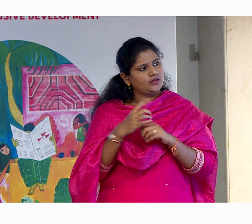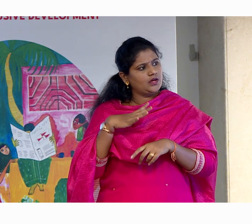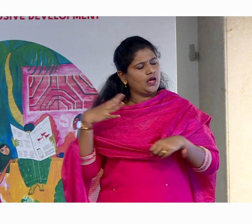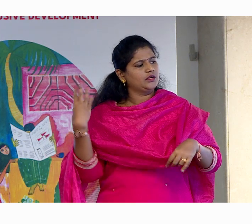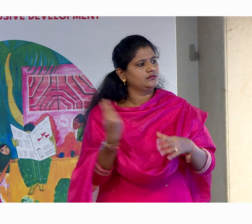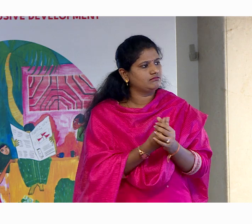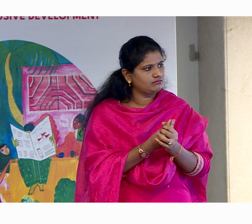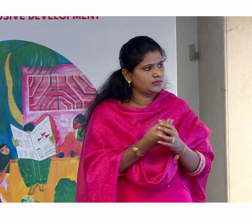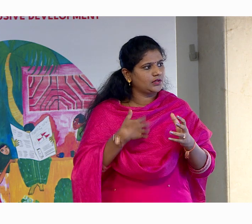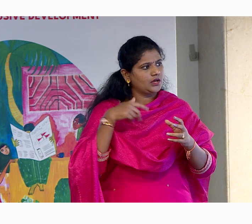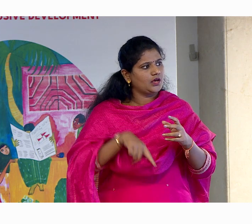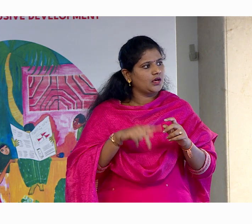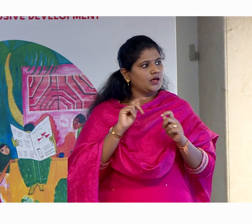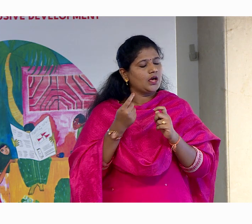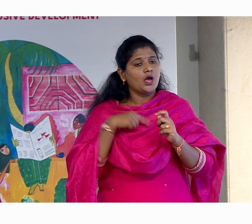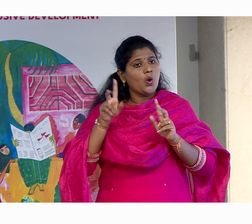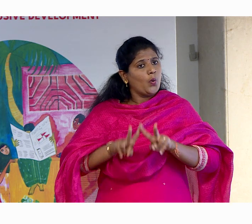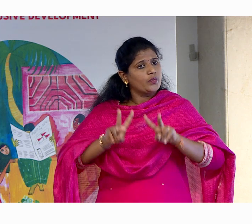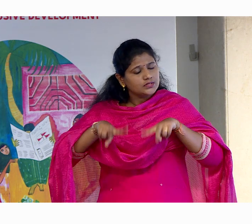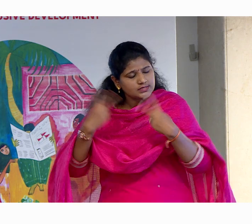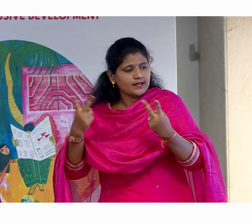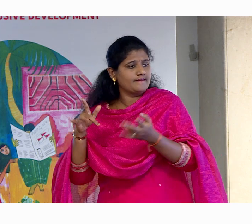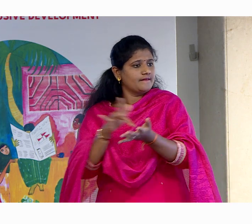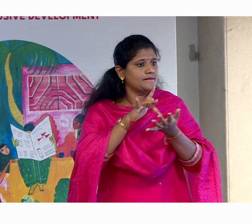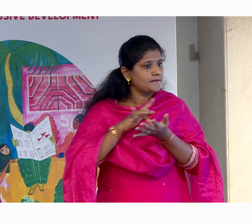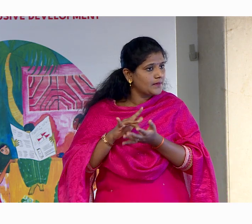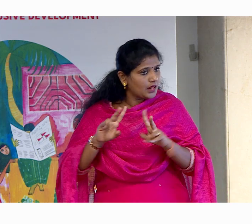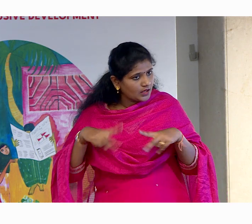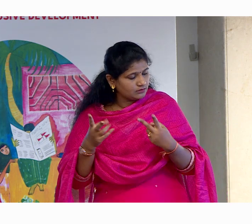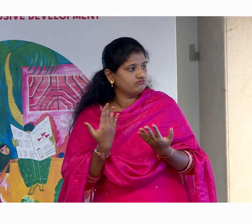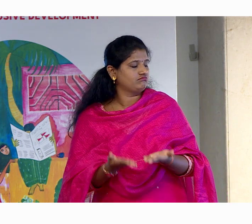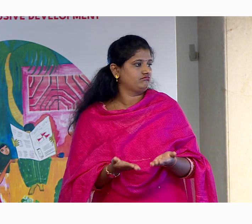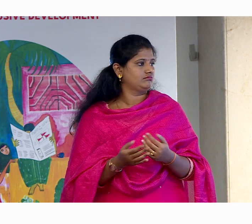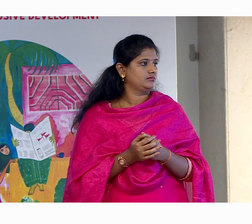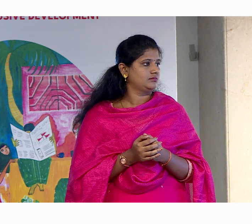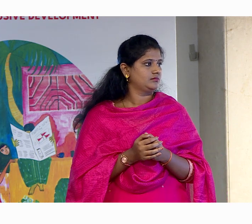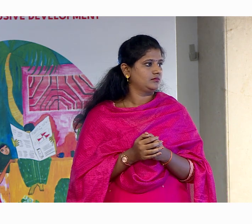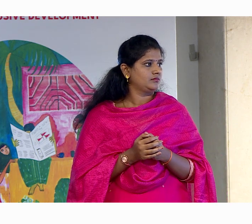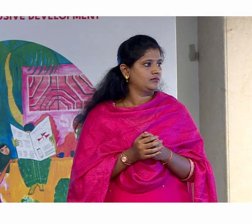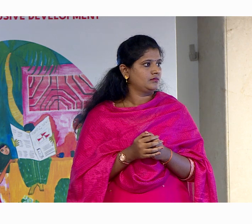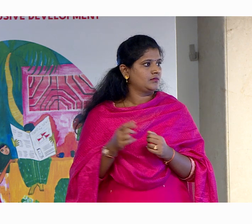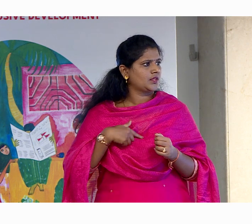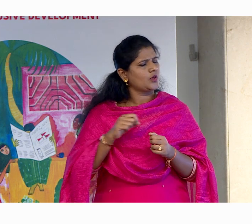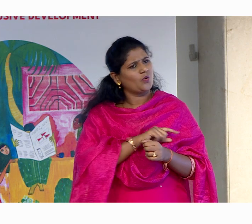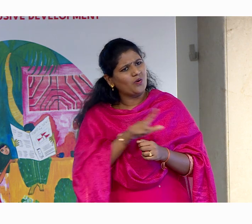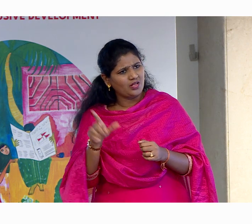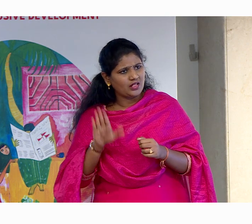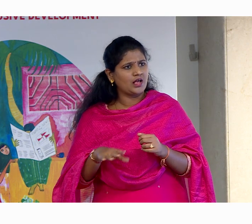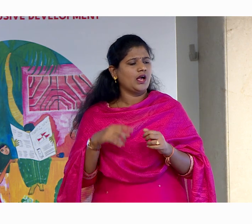norms and routines which may differ from place to place and usually do. You've had role models that